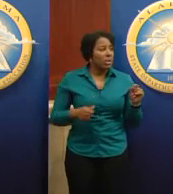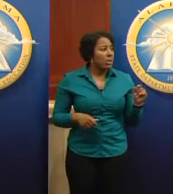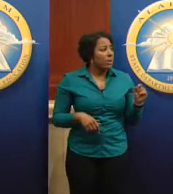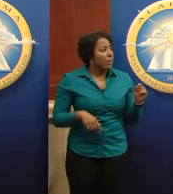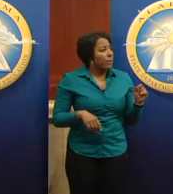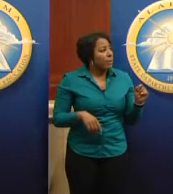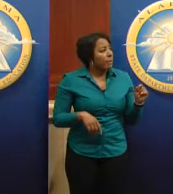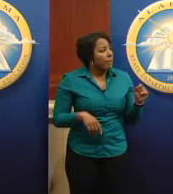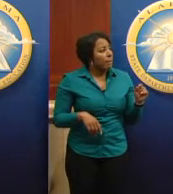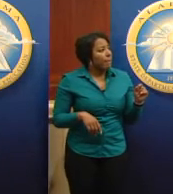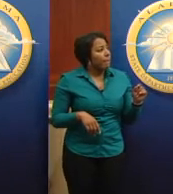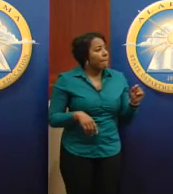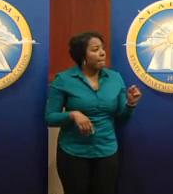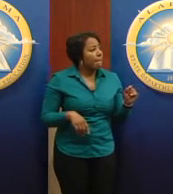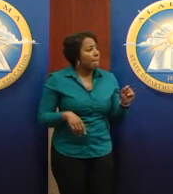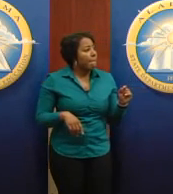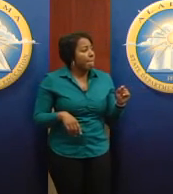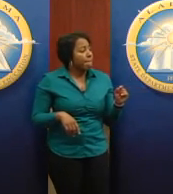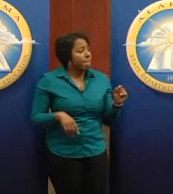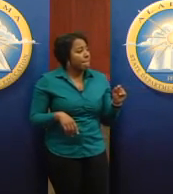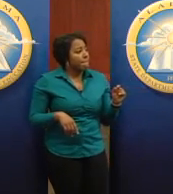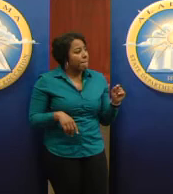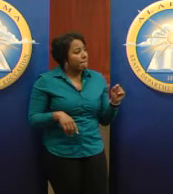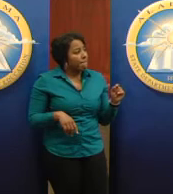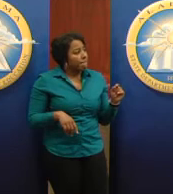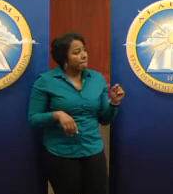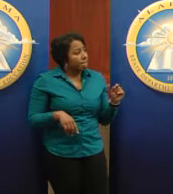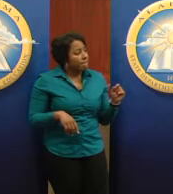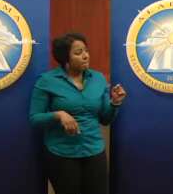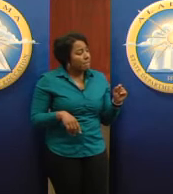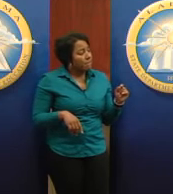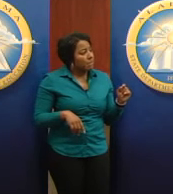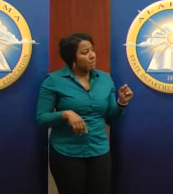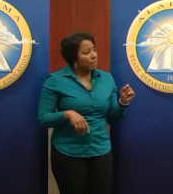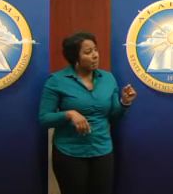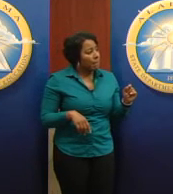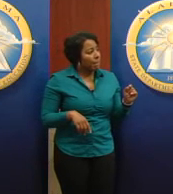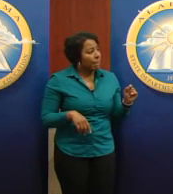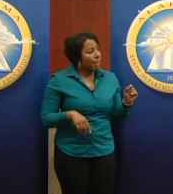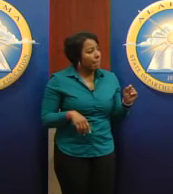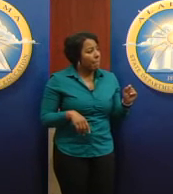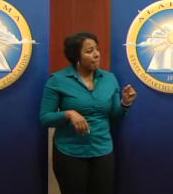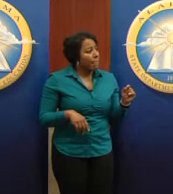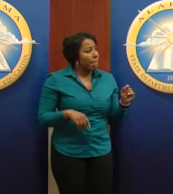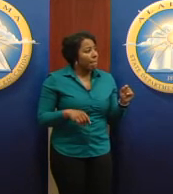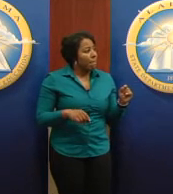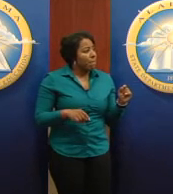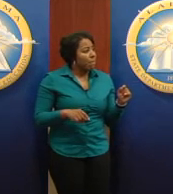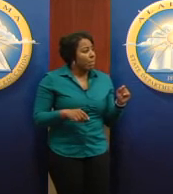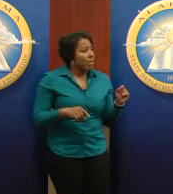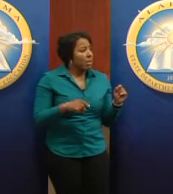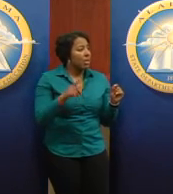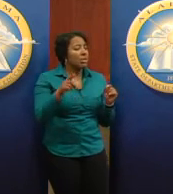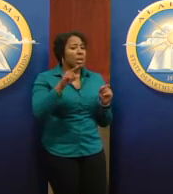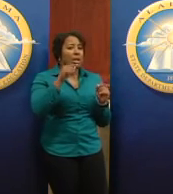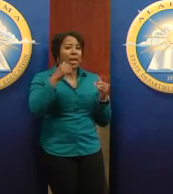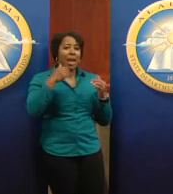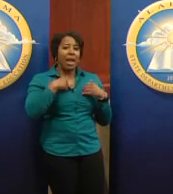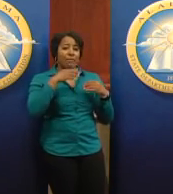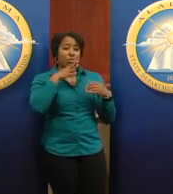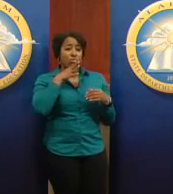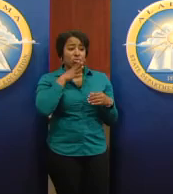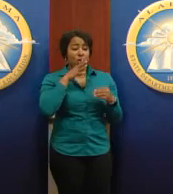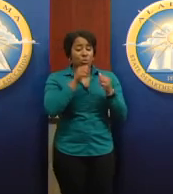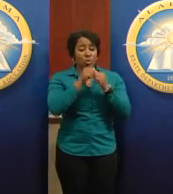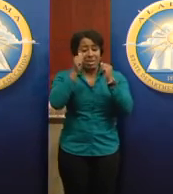surveying parents not comfortable coming back. Have we talked to our teachers, those particularly with health conditions that don't want to return